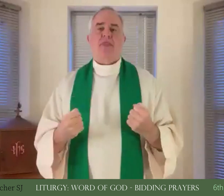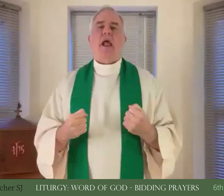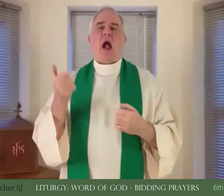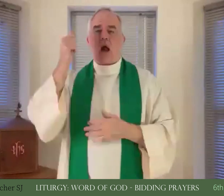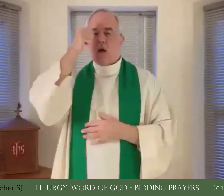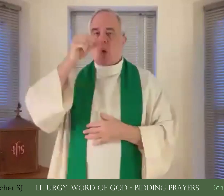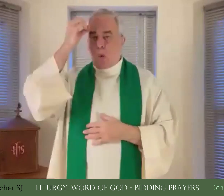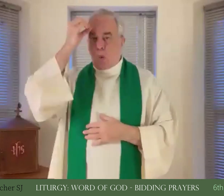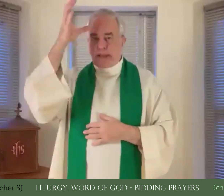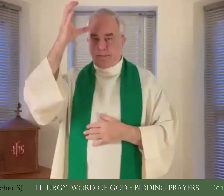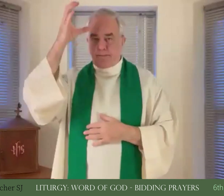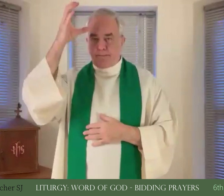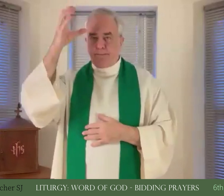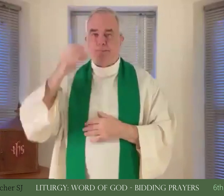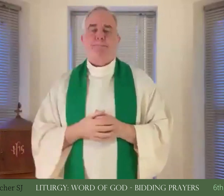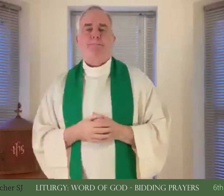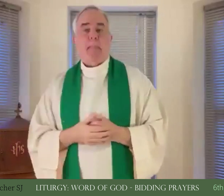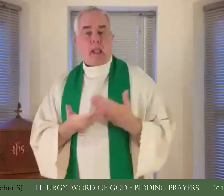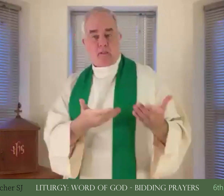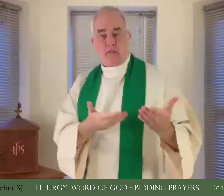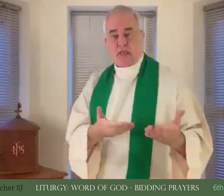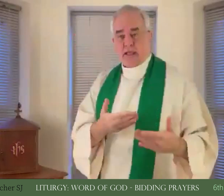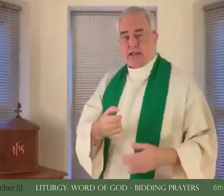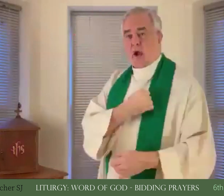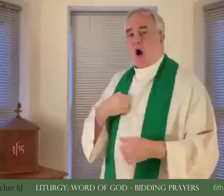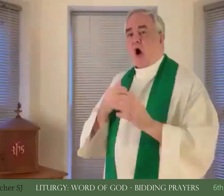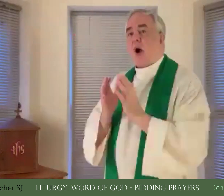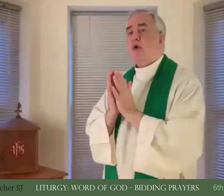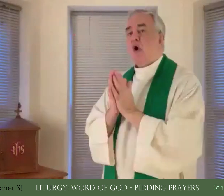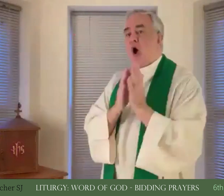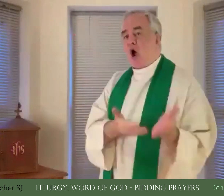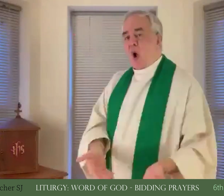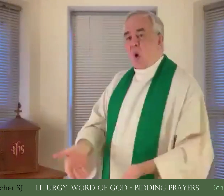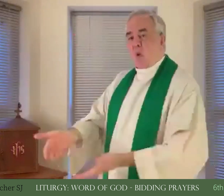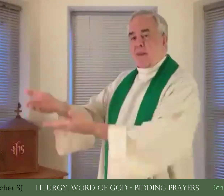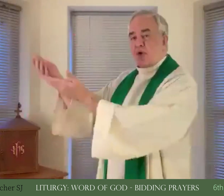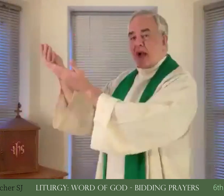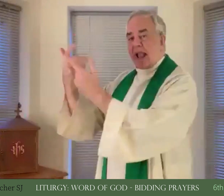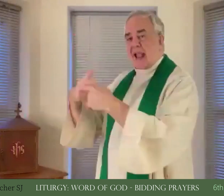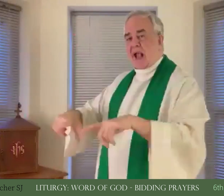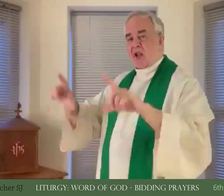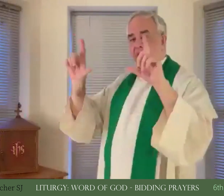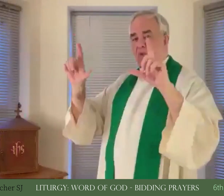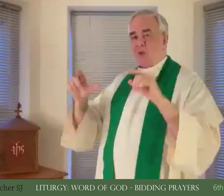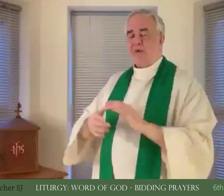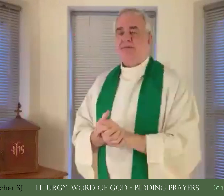strength, and wisdom. This offer we pray to the Lord.